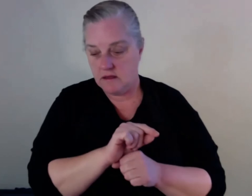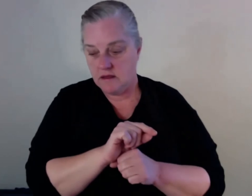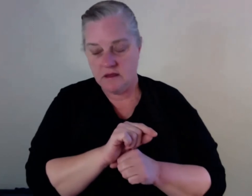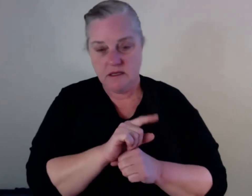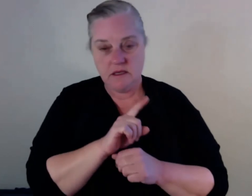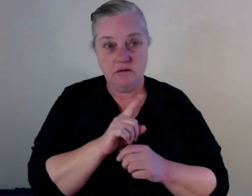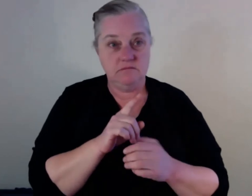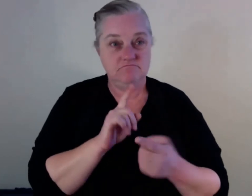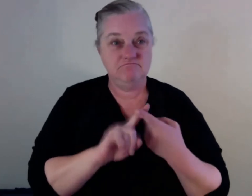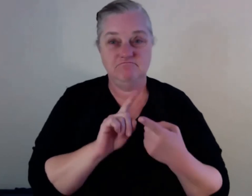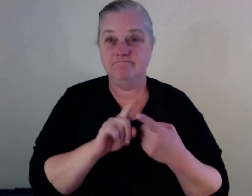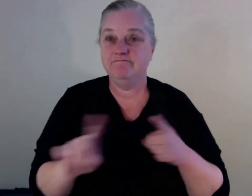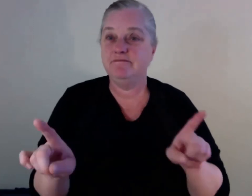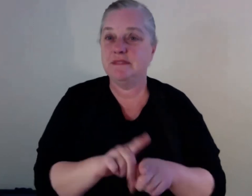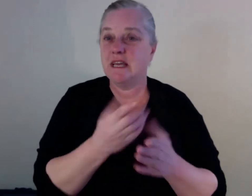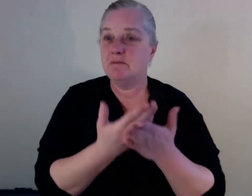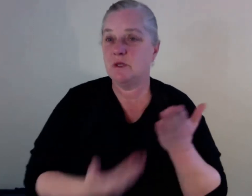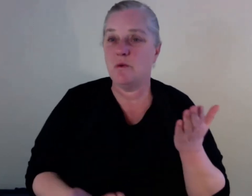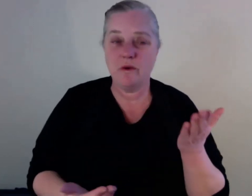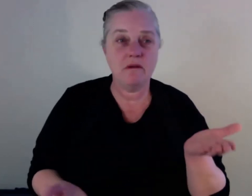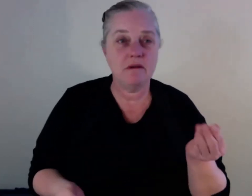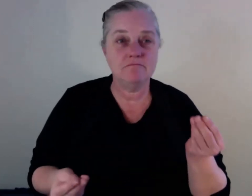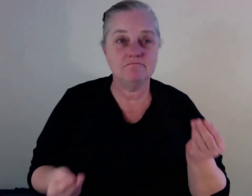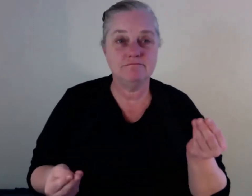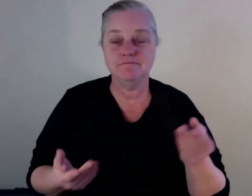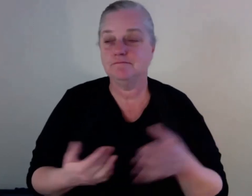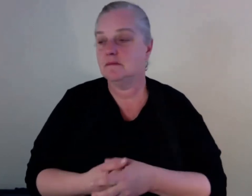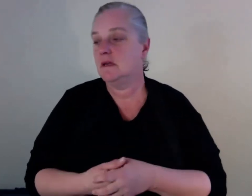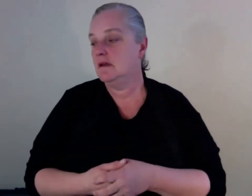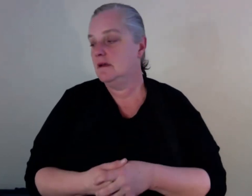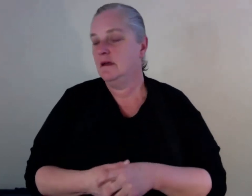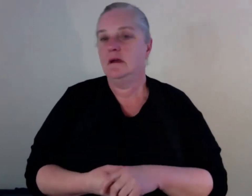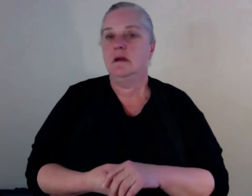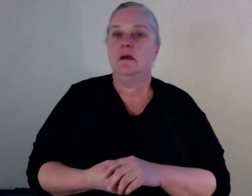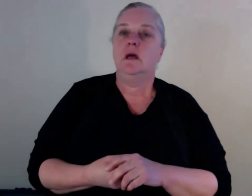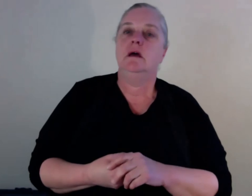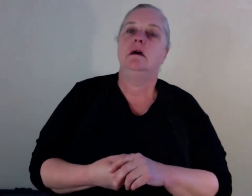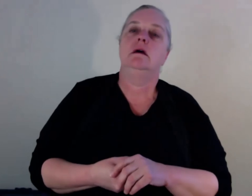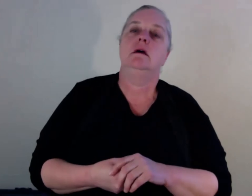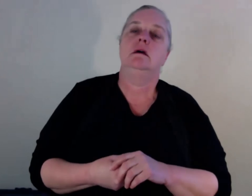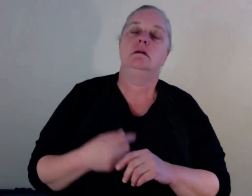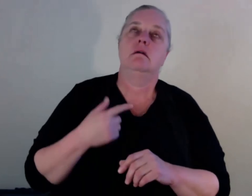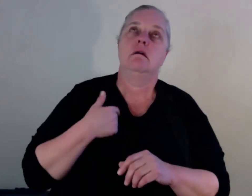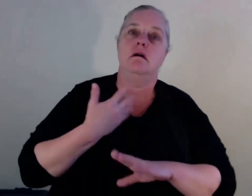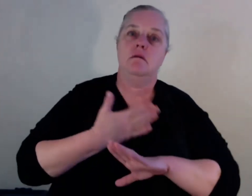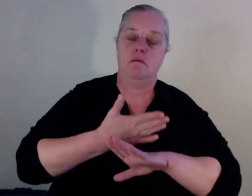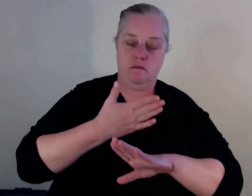maybe getting into justice health, you know, because I'm in the, you know, working within people who are impacted by the justice system. But,